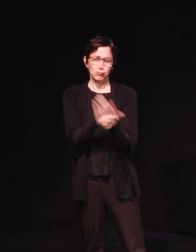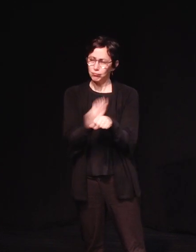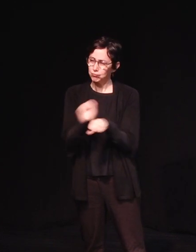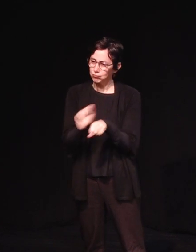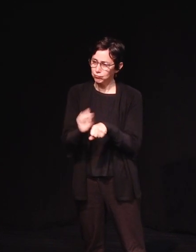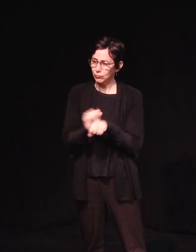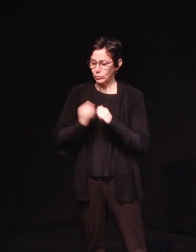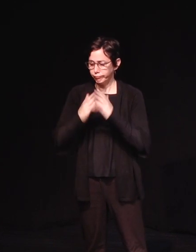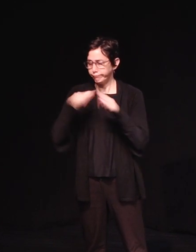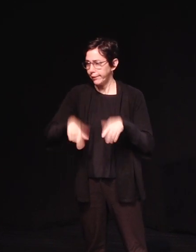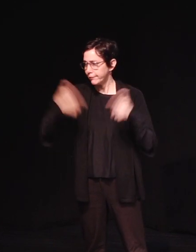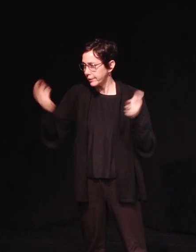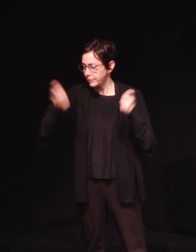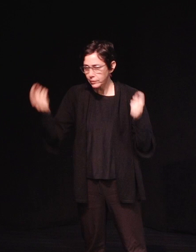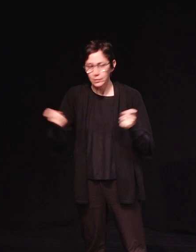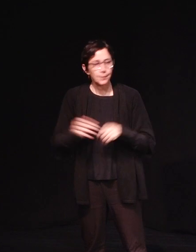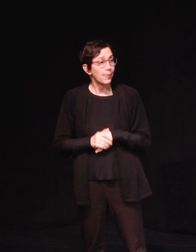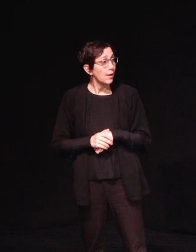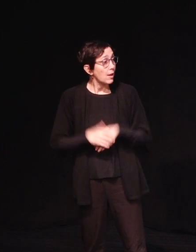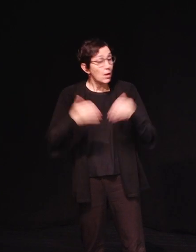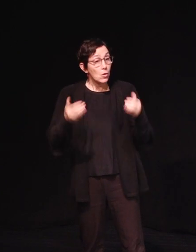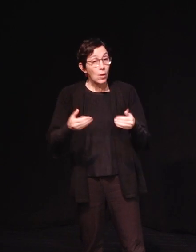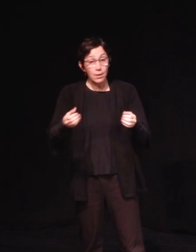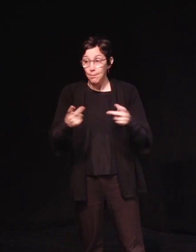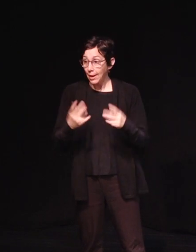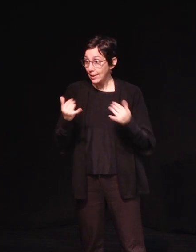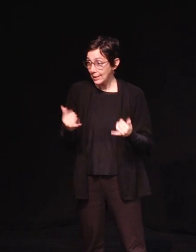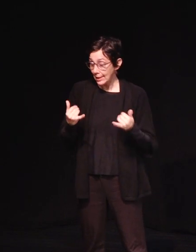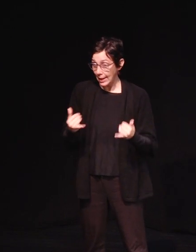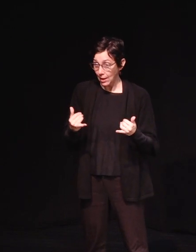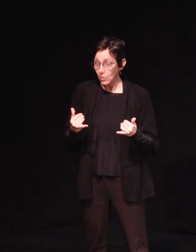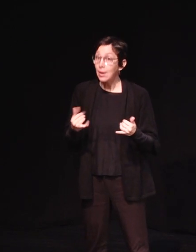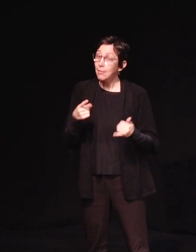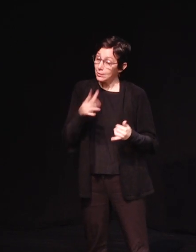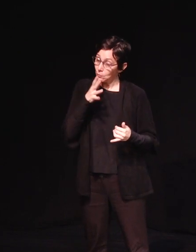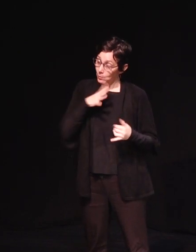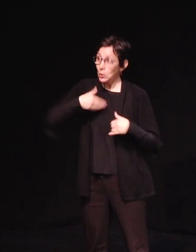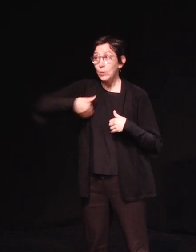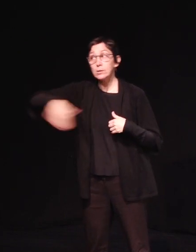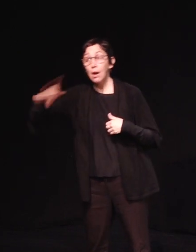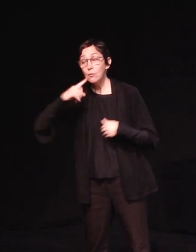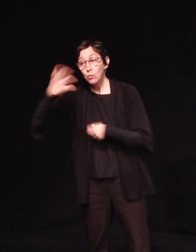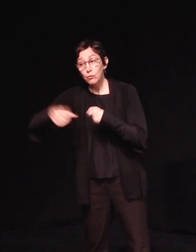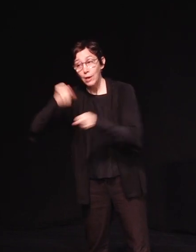happen. I want to welcome back, after 5 years in exile,